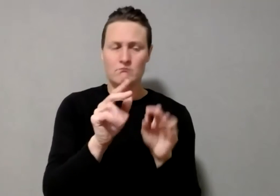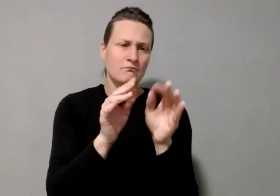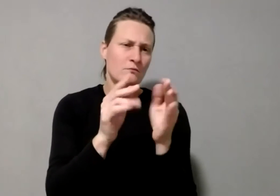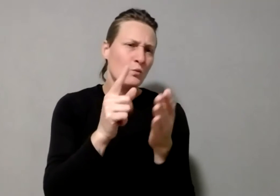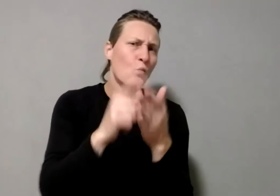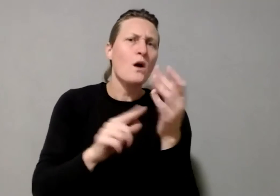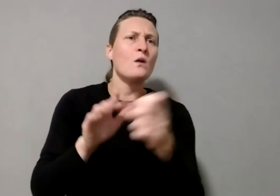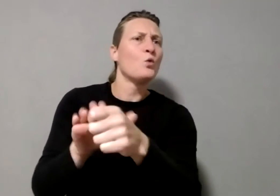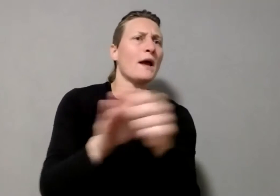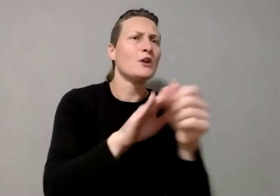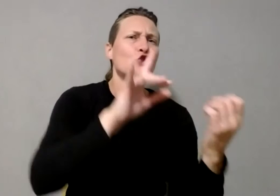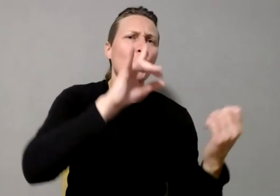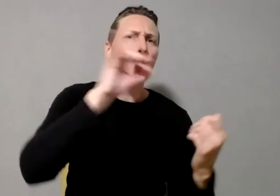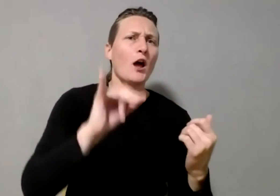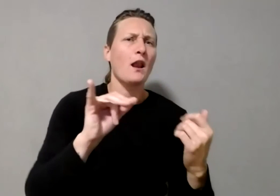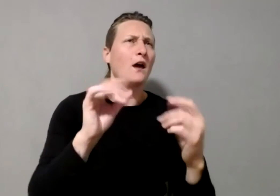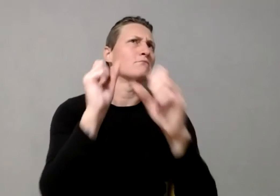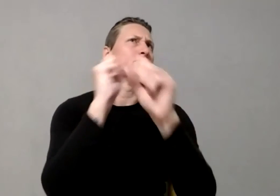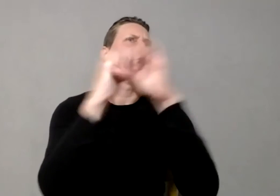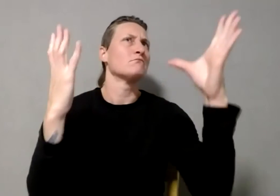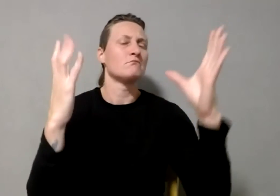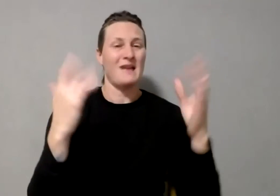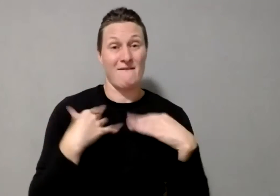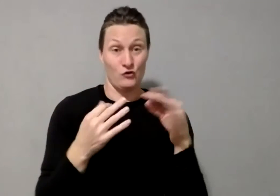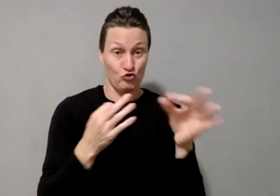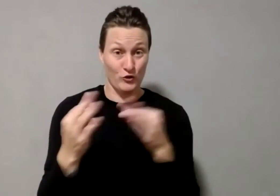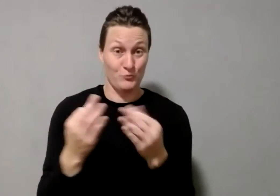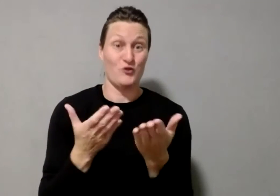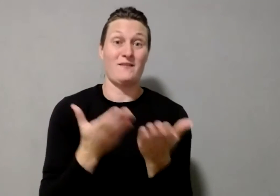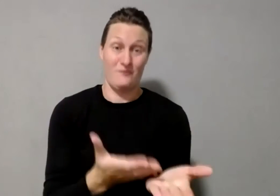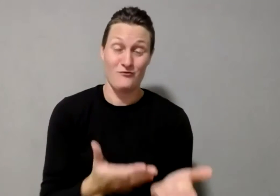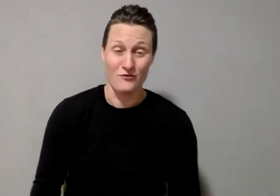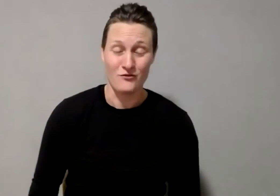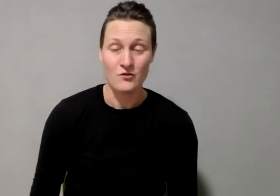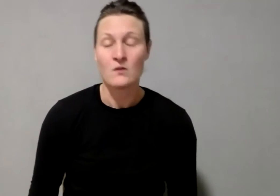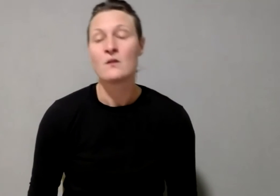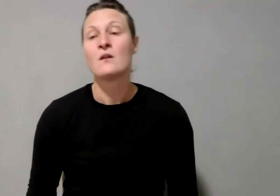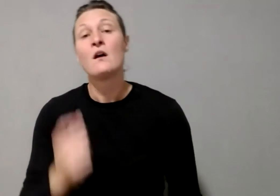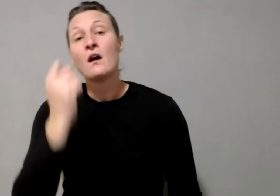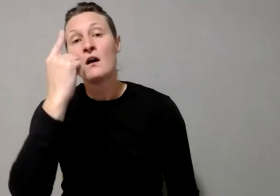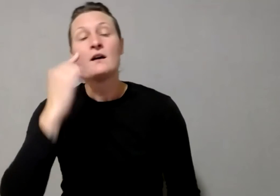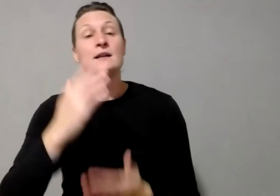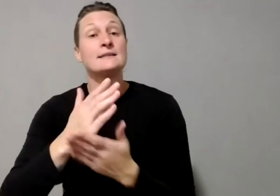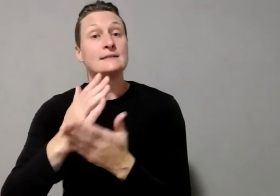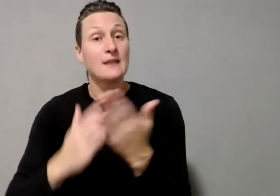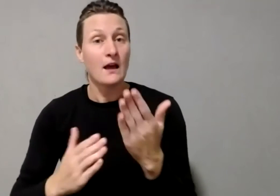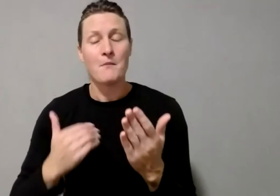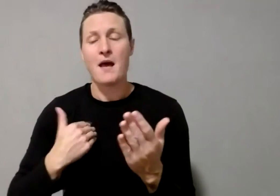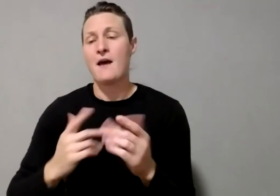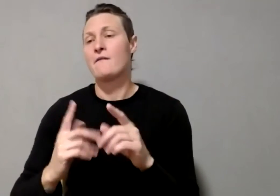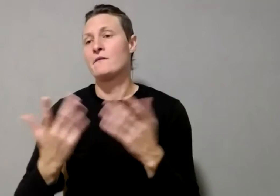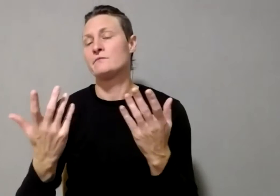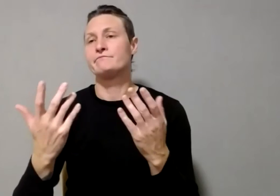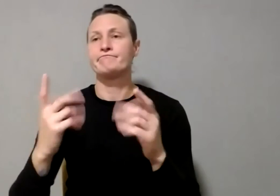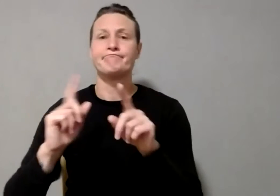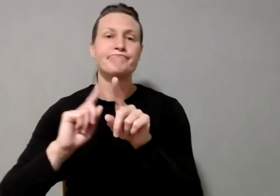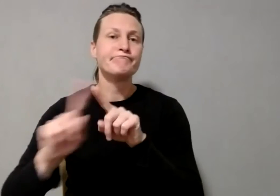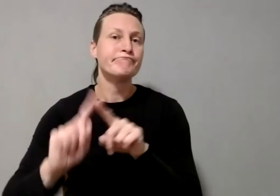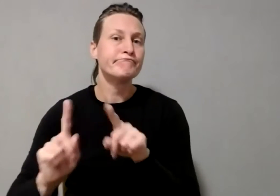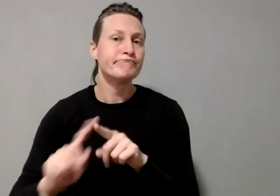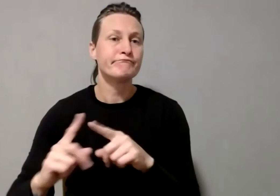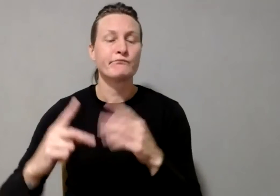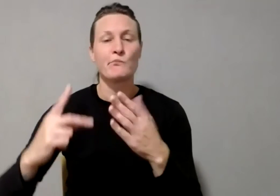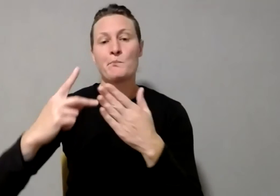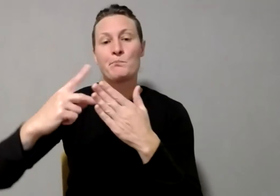understand what kind of space there is. Some branches have multiple program rooms, they have big entry